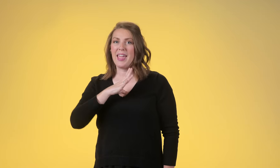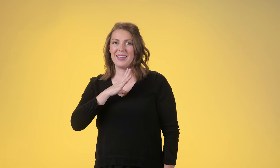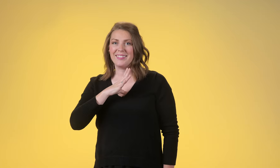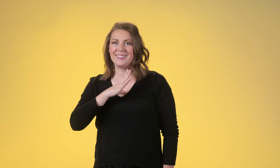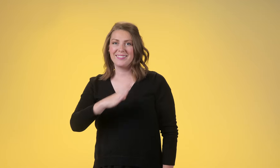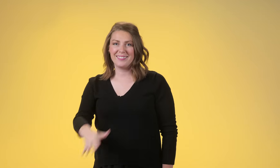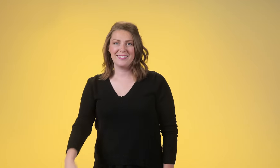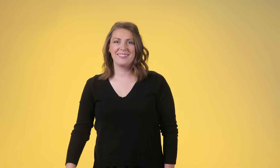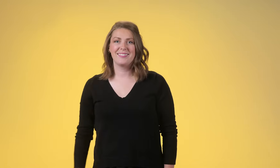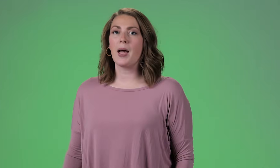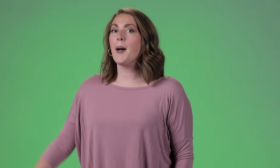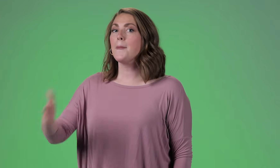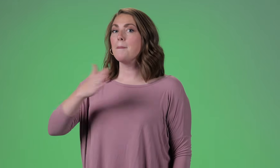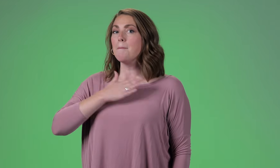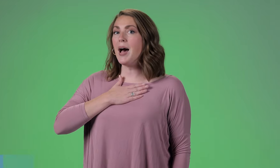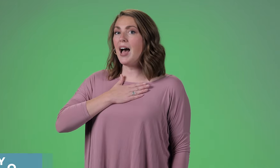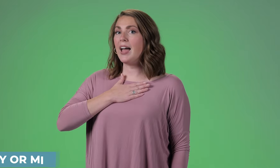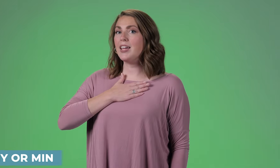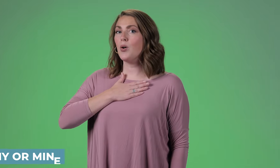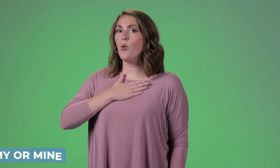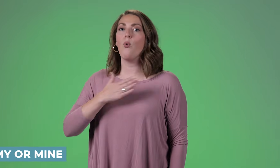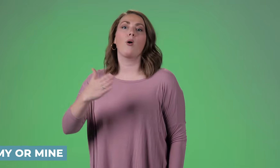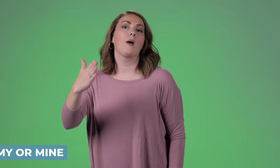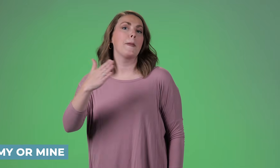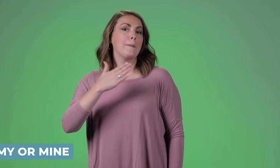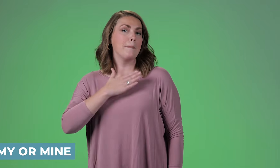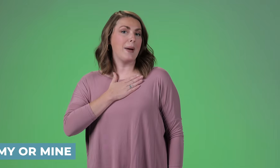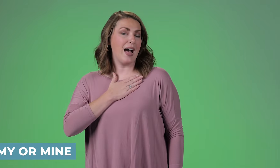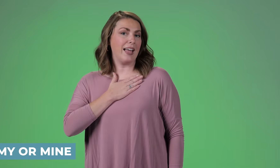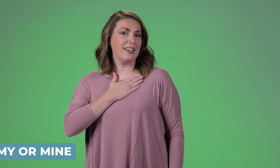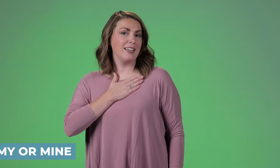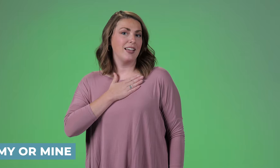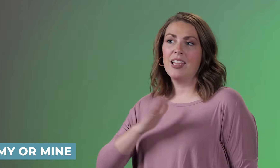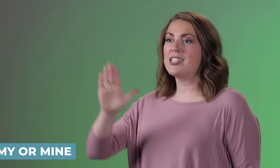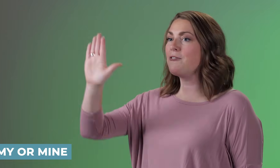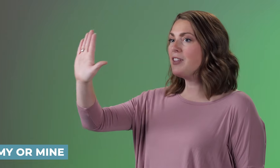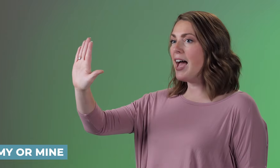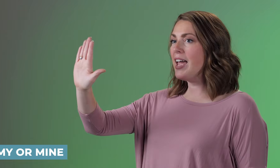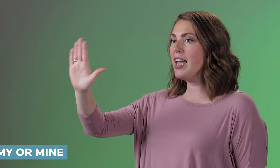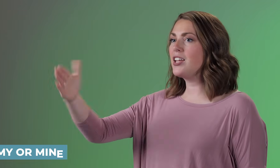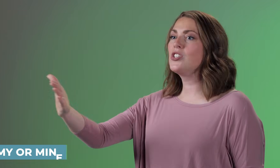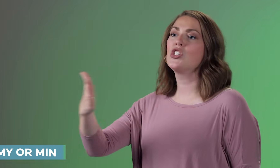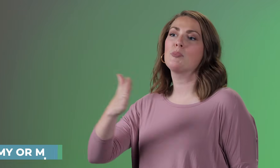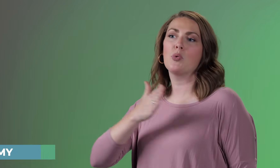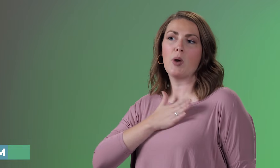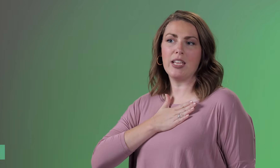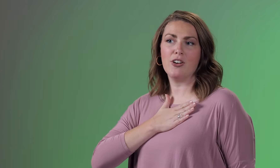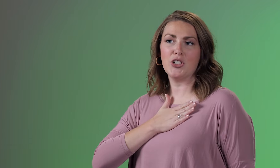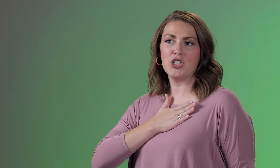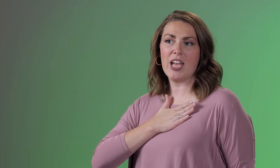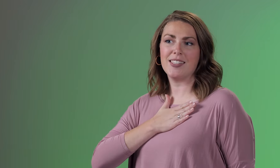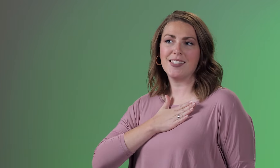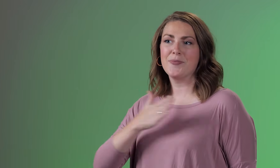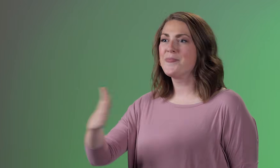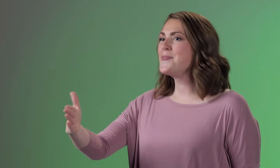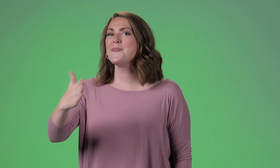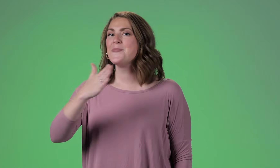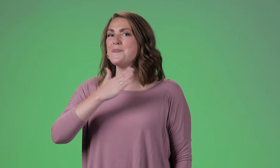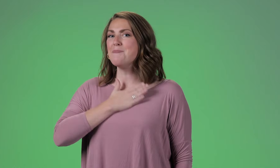Man. My or mine. It's a flat hand just put right here on your chest.